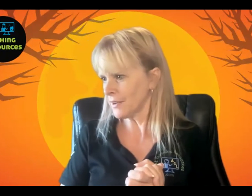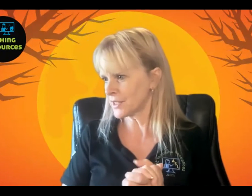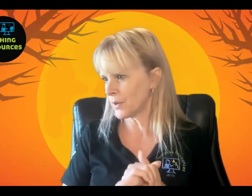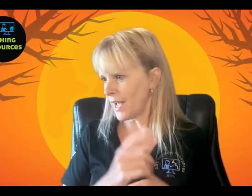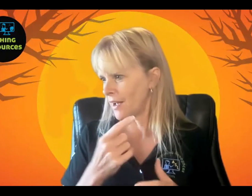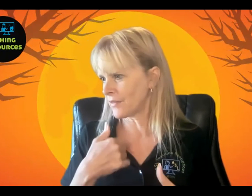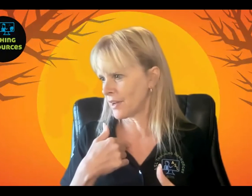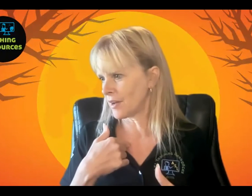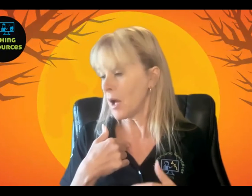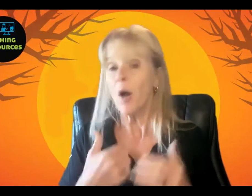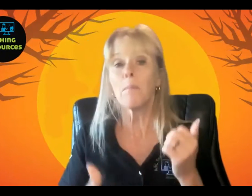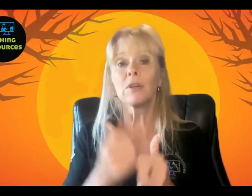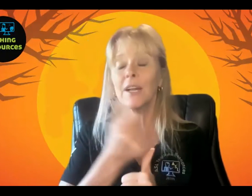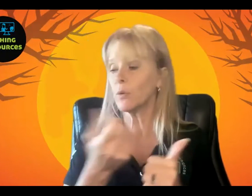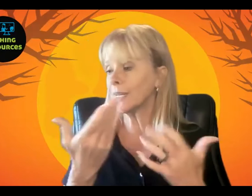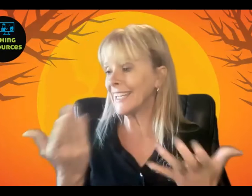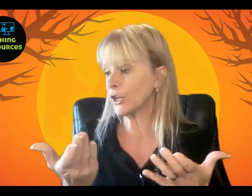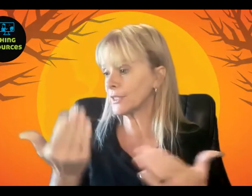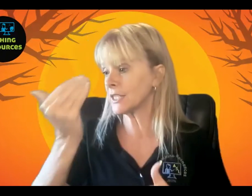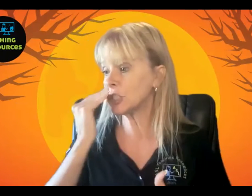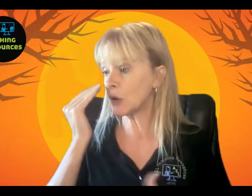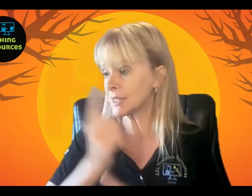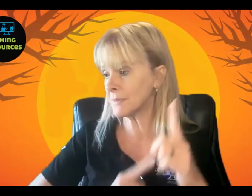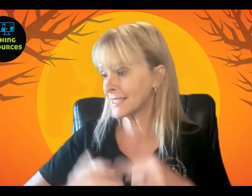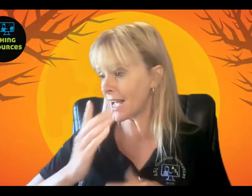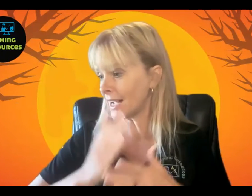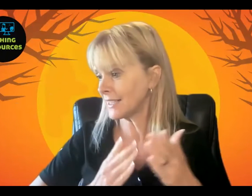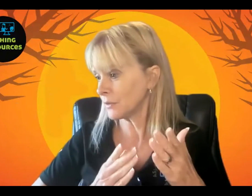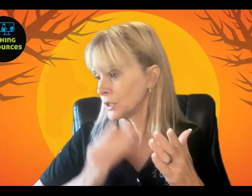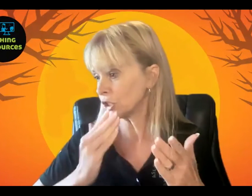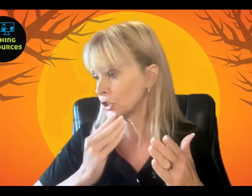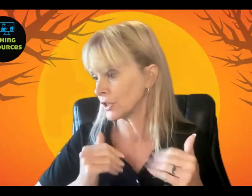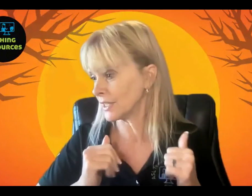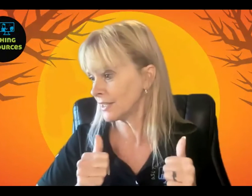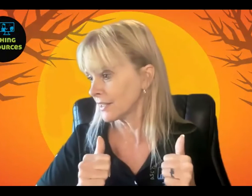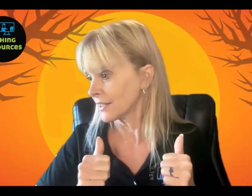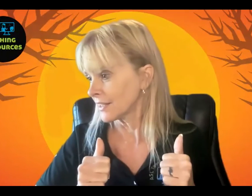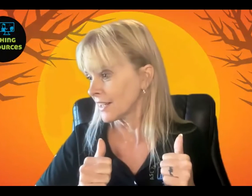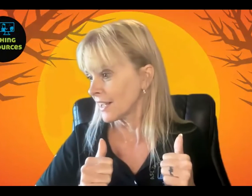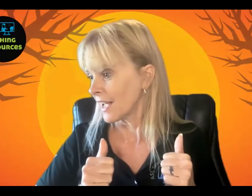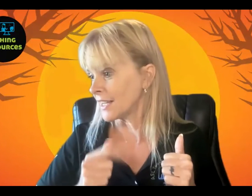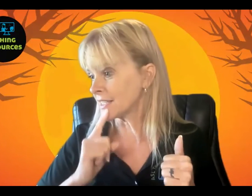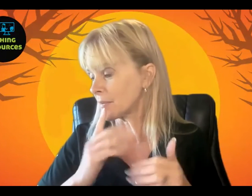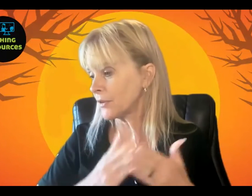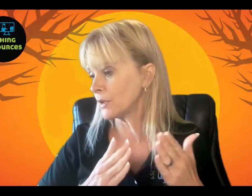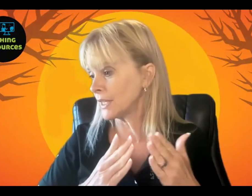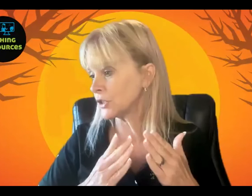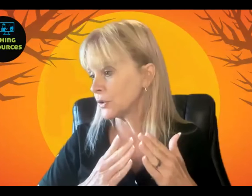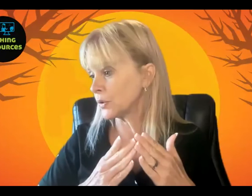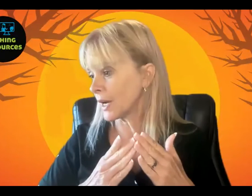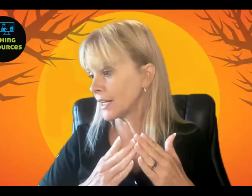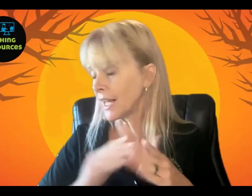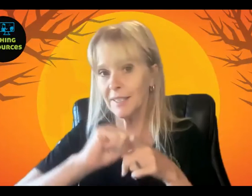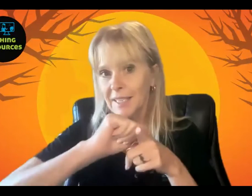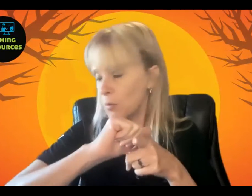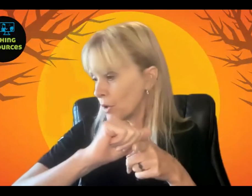There we go. So we have most everyone here does know some sign, which is good. And some of you need